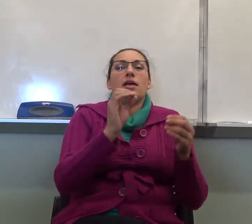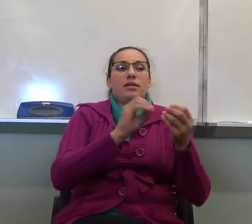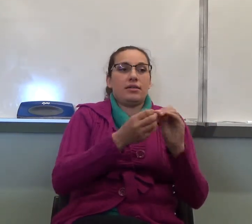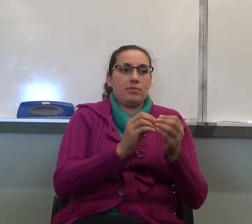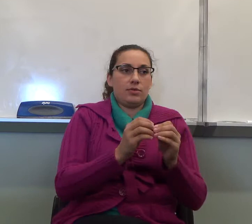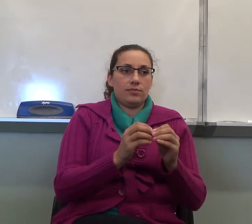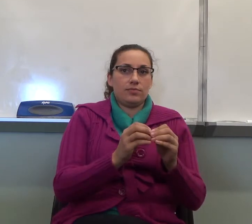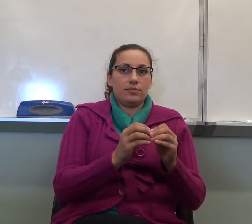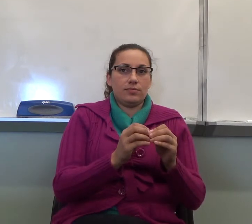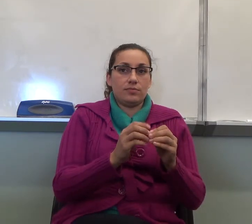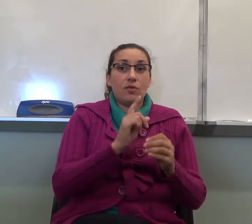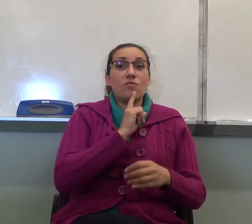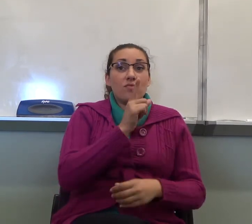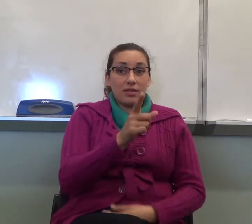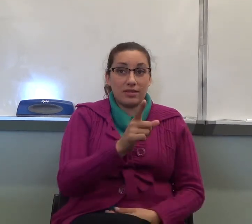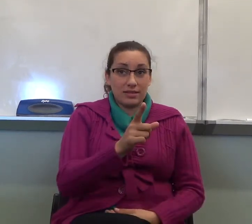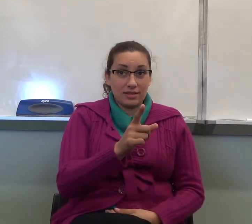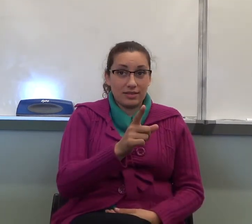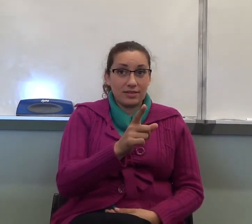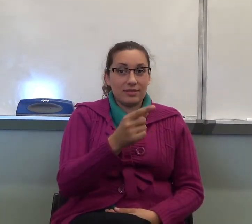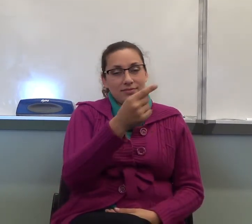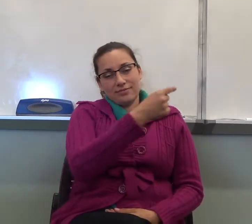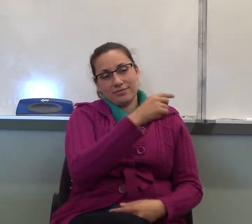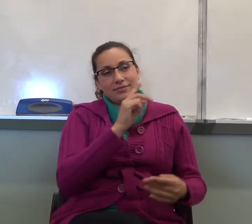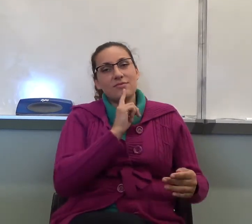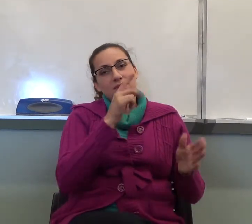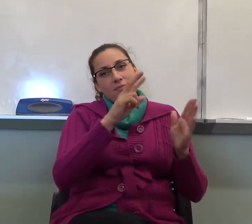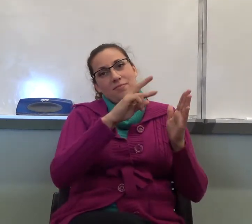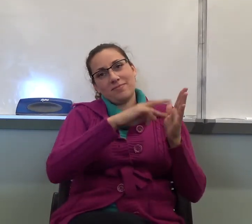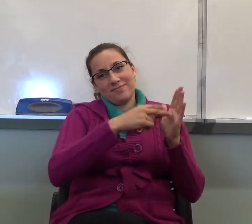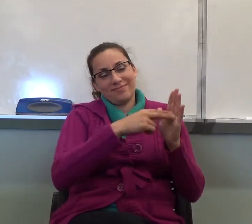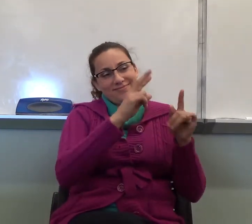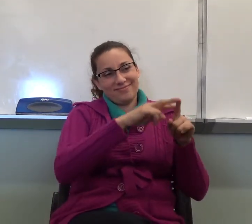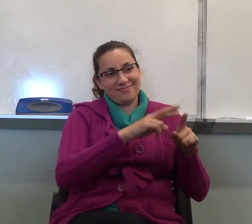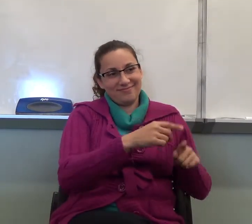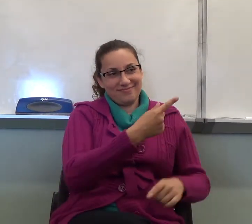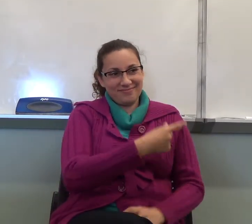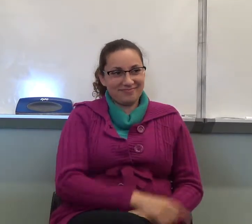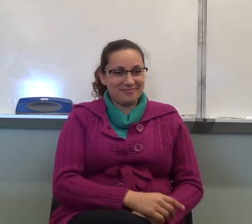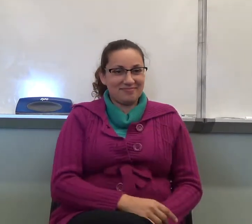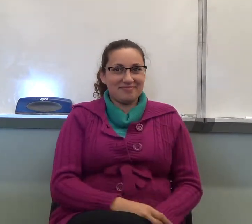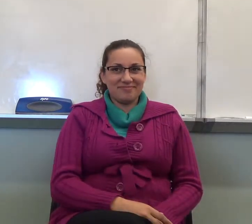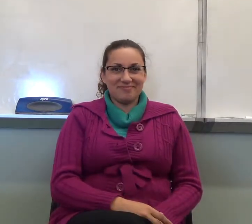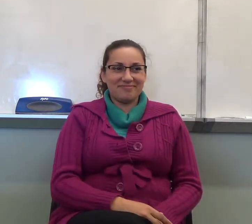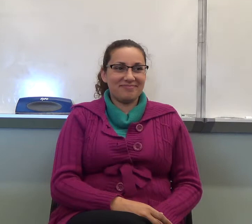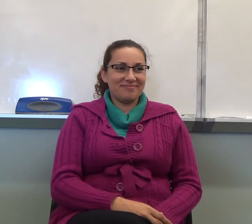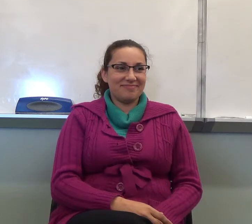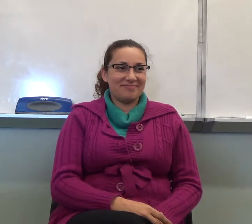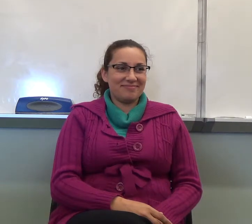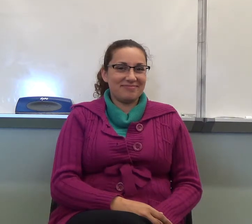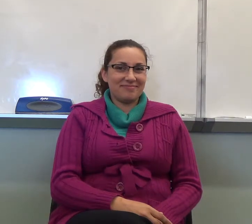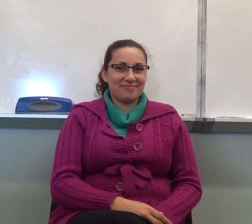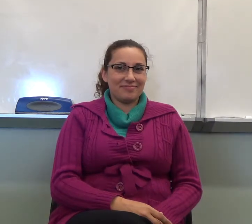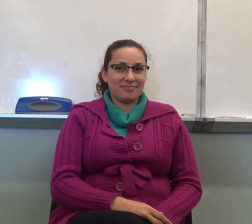Actually, officially, it's defined in this way. The distance of the number from 0.